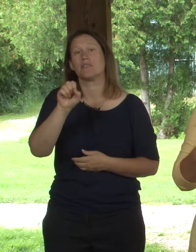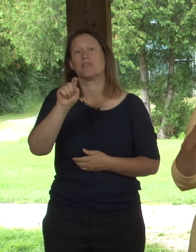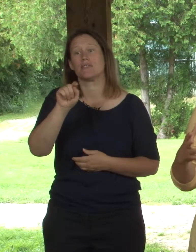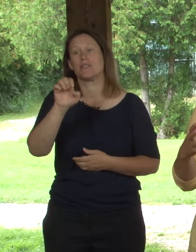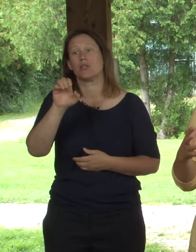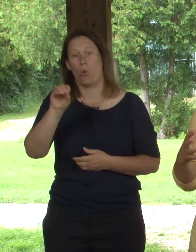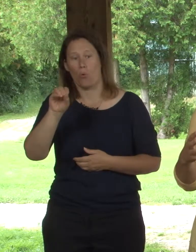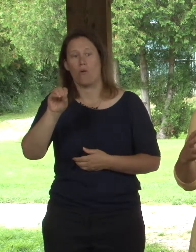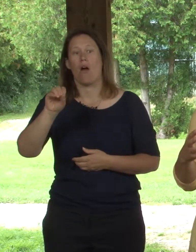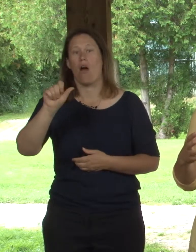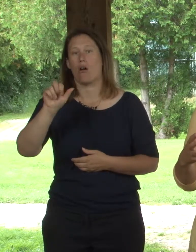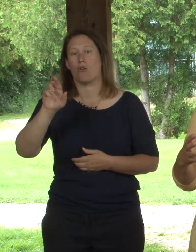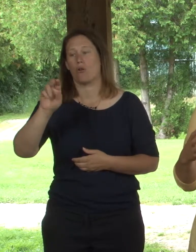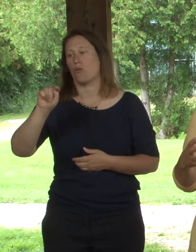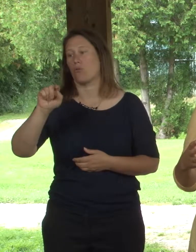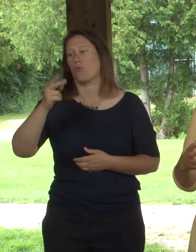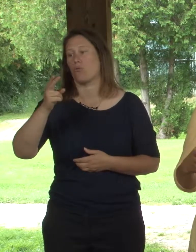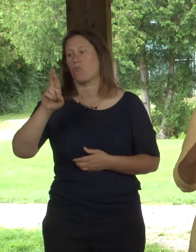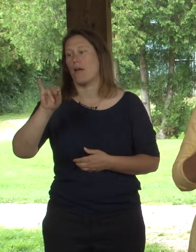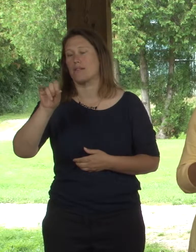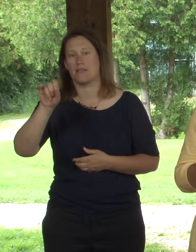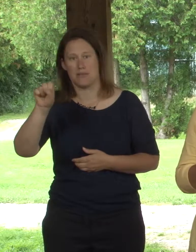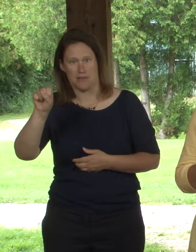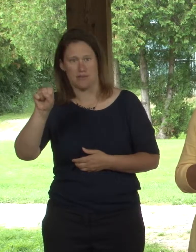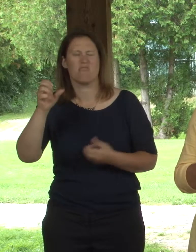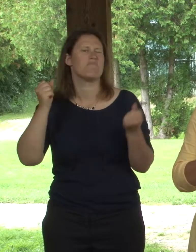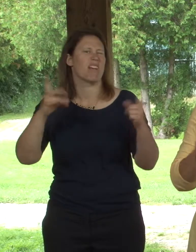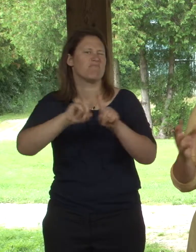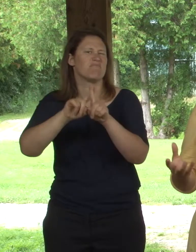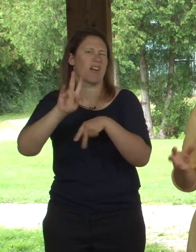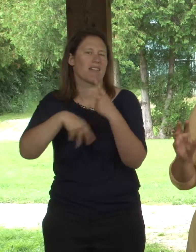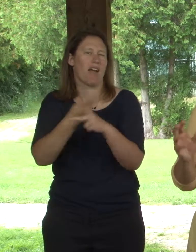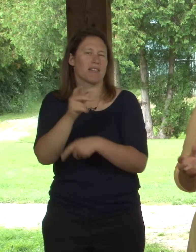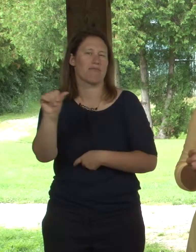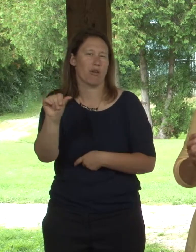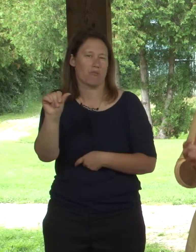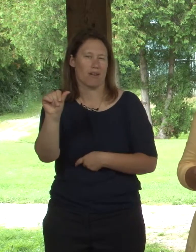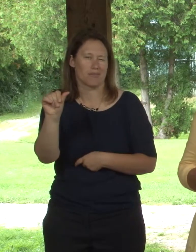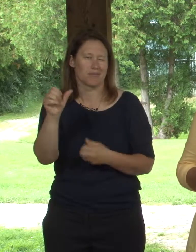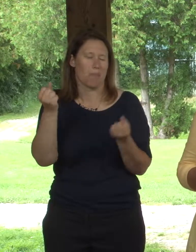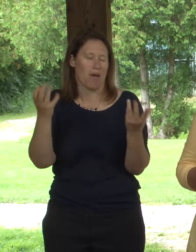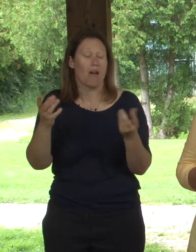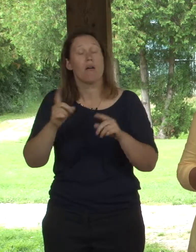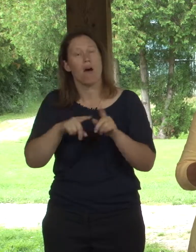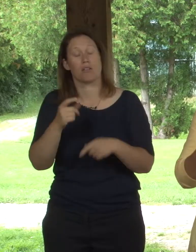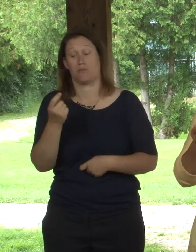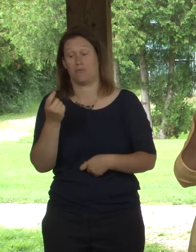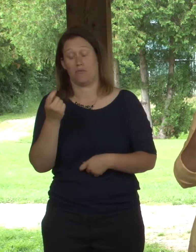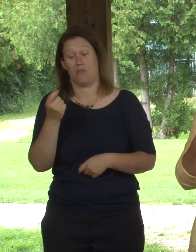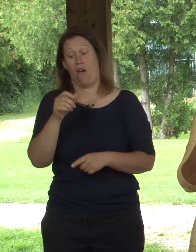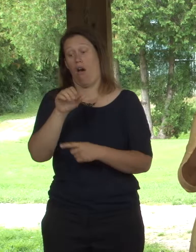a lot of different types of arthritises out there. Osteoarthritis is really the wear and tear